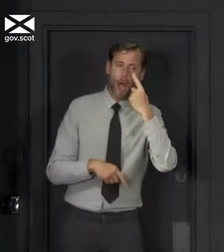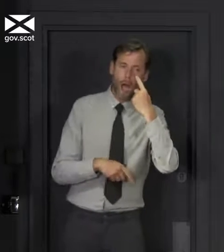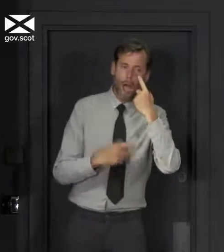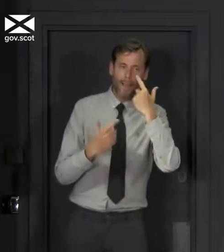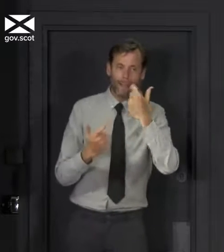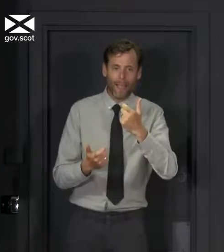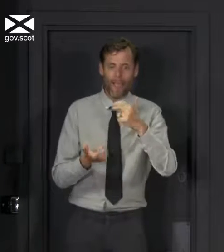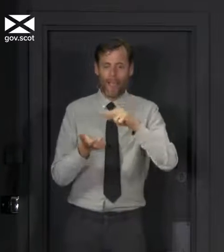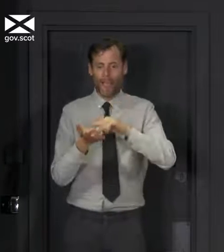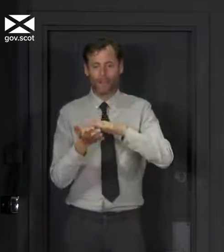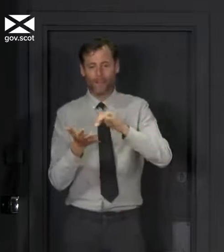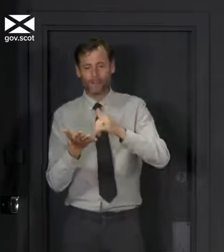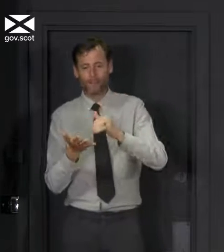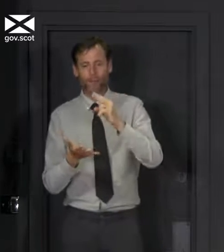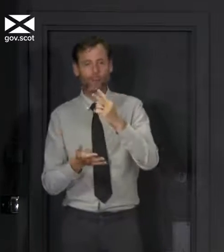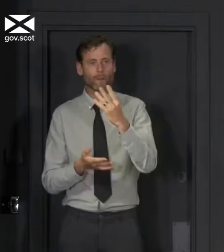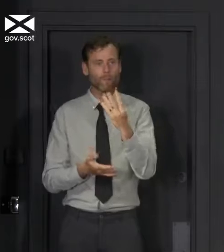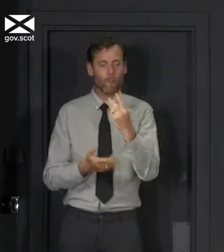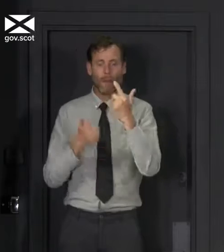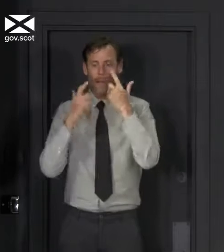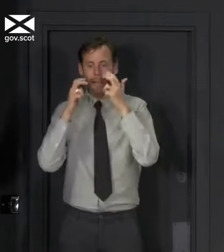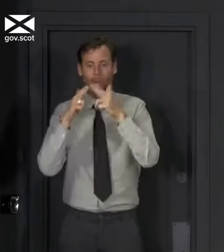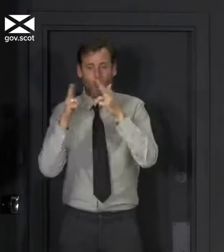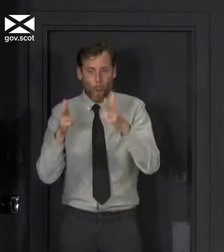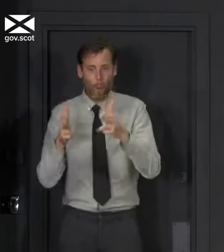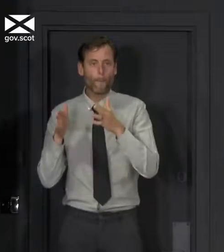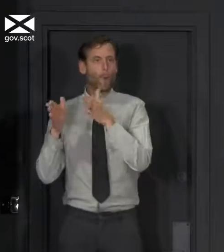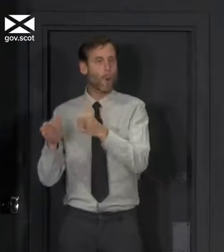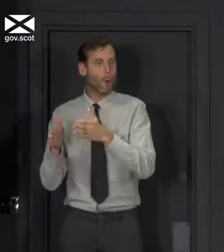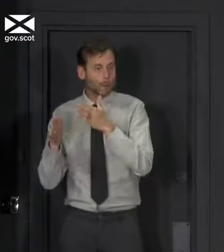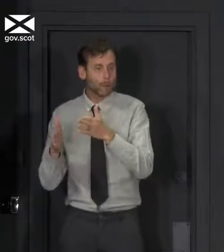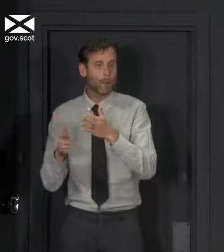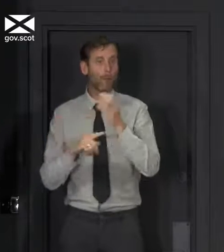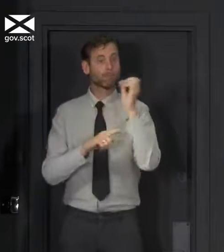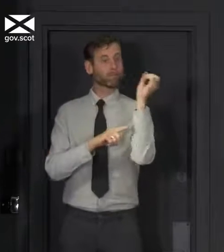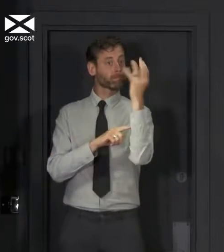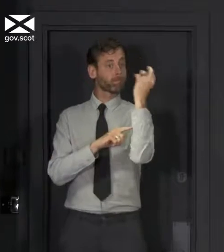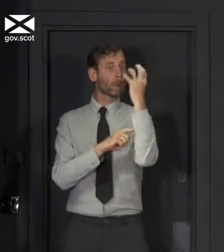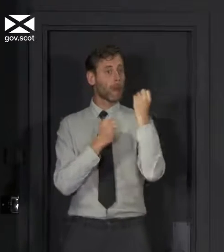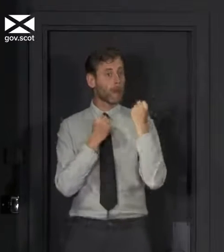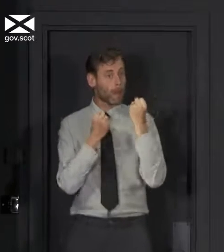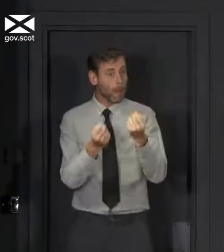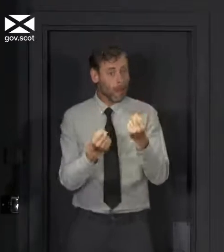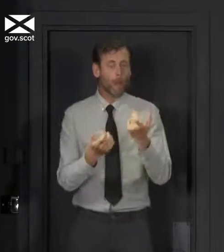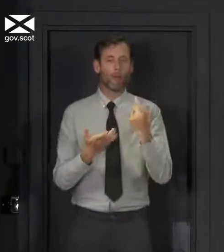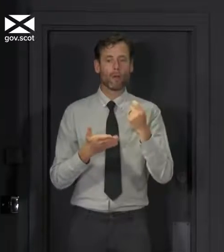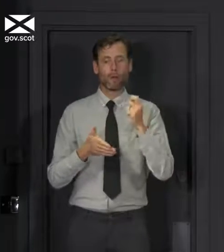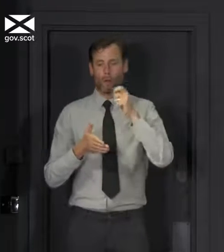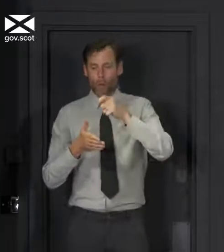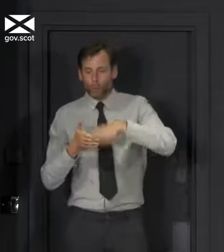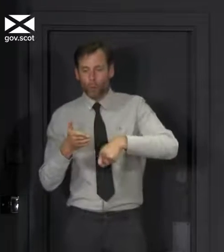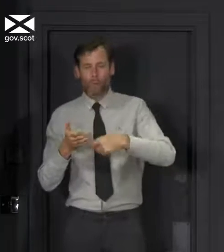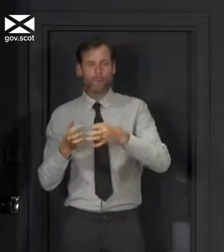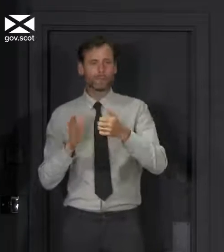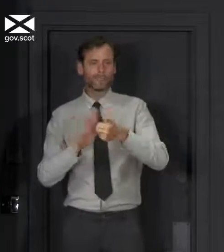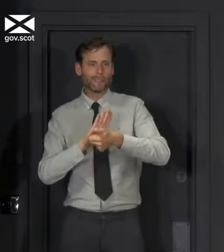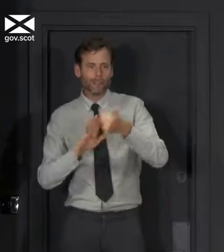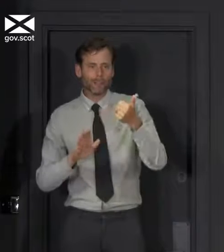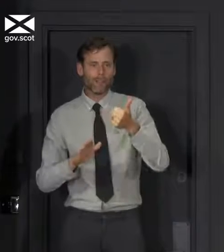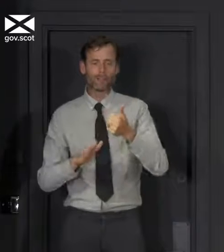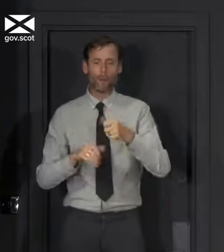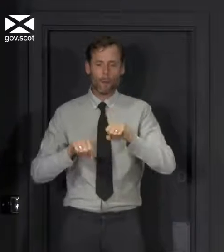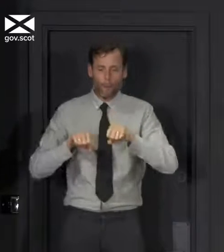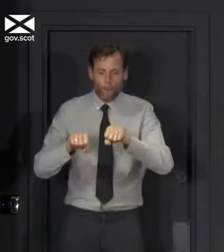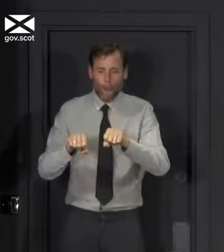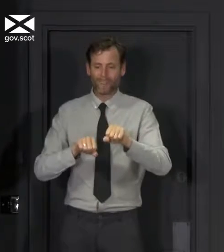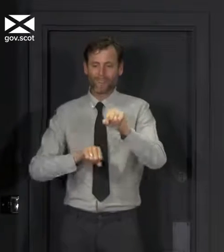24, care homes, hospitals, and also to our paramedics, our procurement specialists, our porters, cleaners,